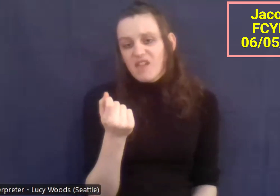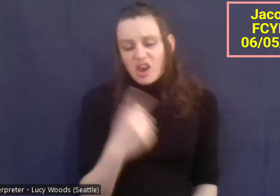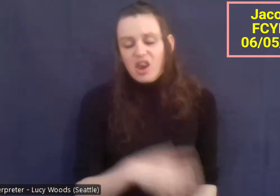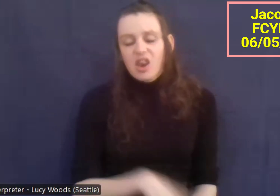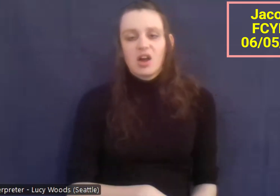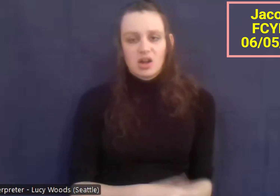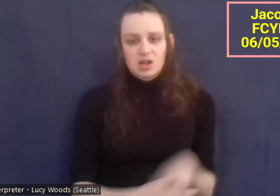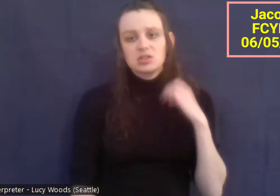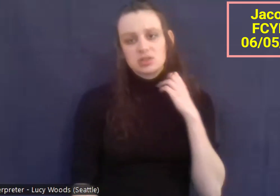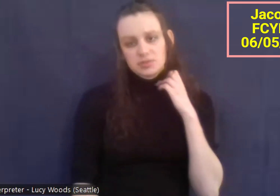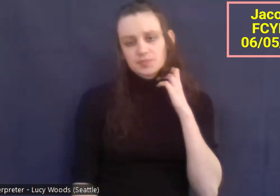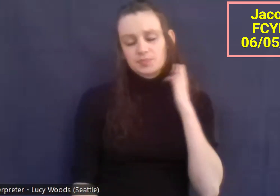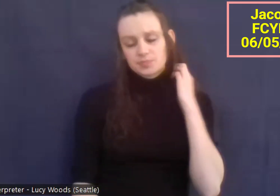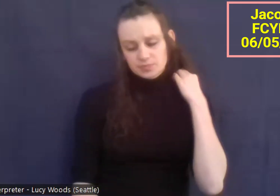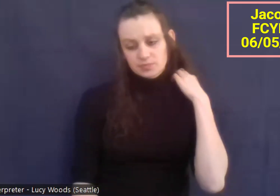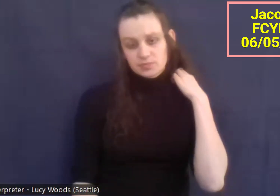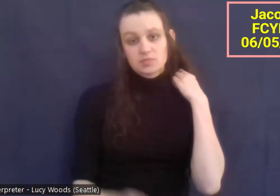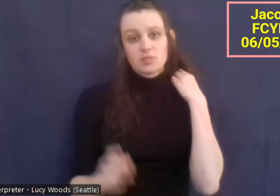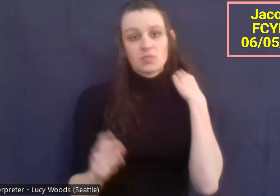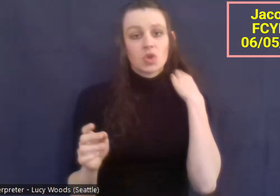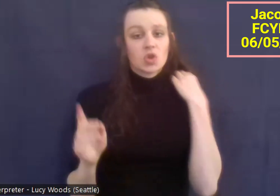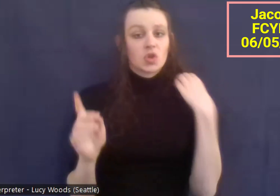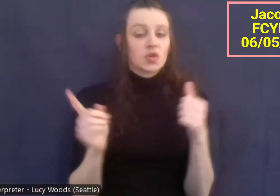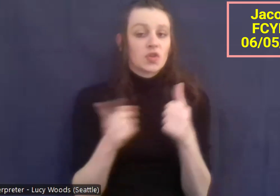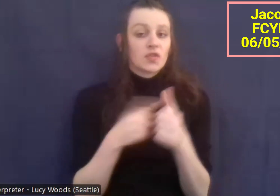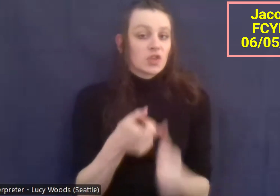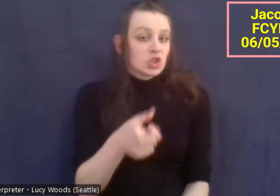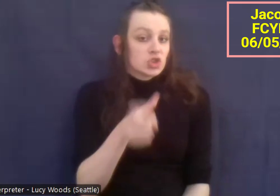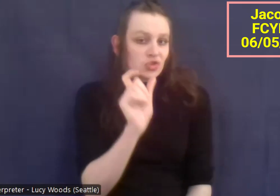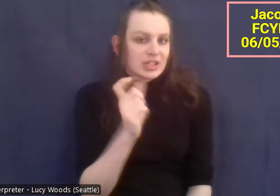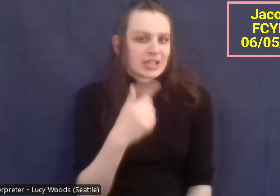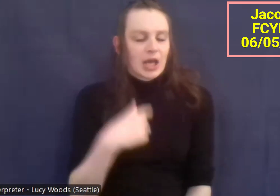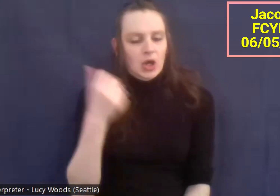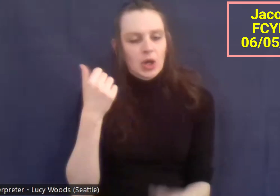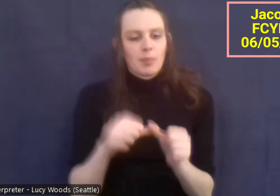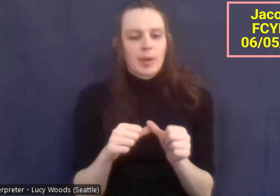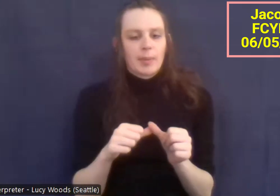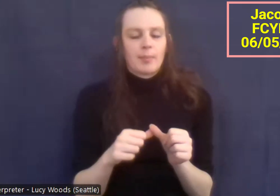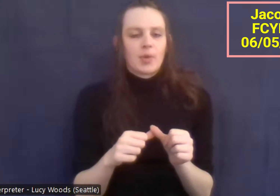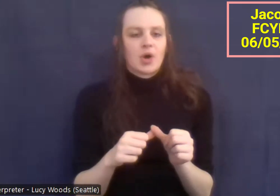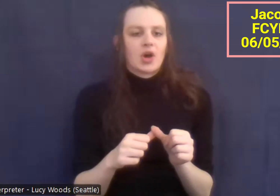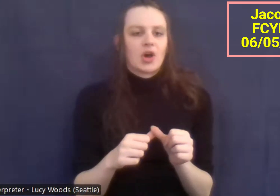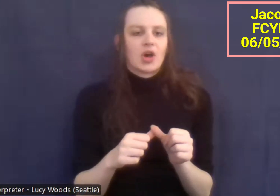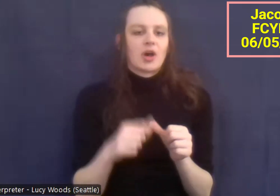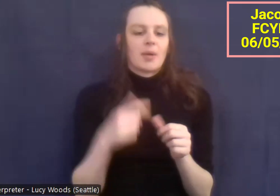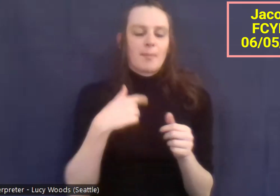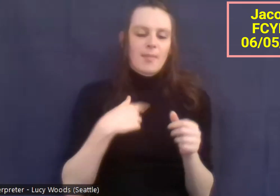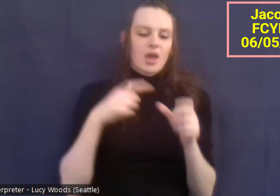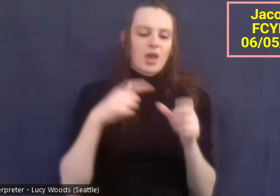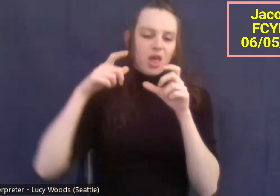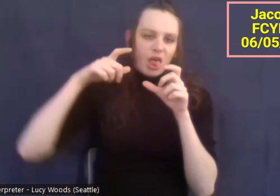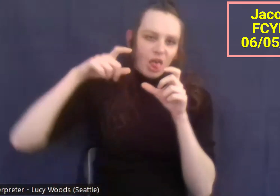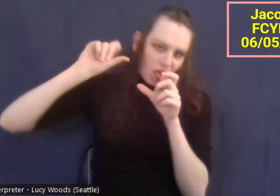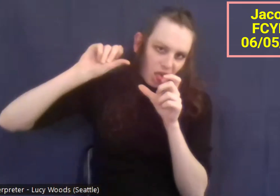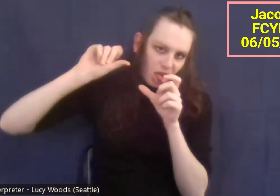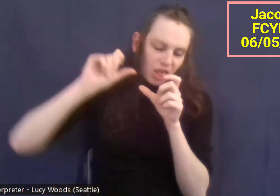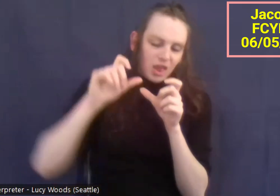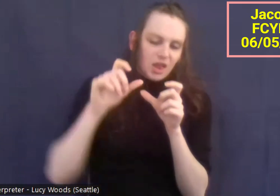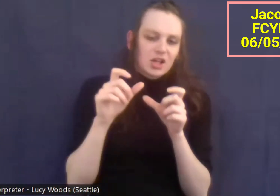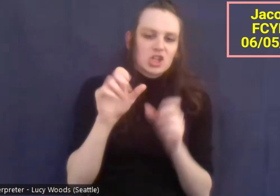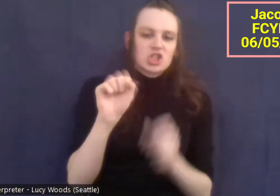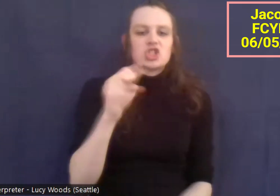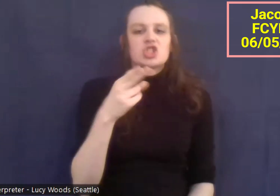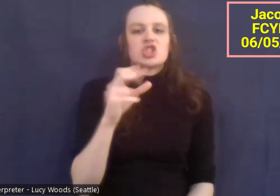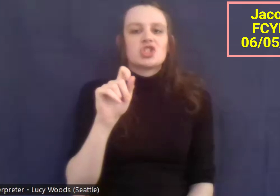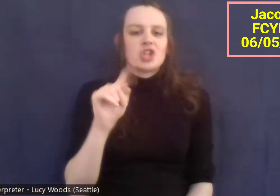And the first drink that I had, I remember the guy made me shotgun it, and I got down as much as I could.